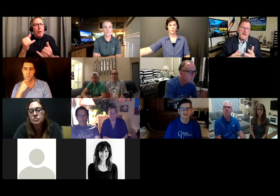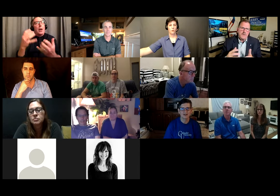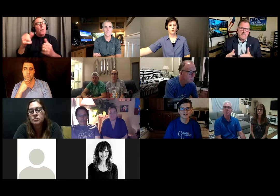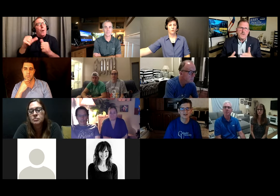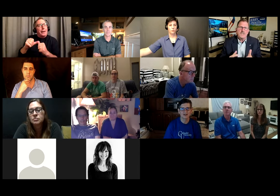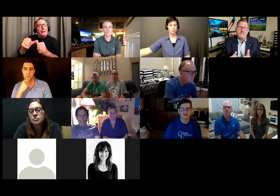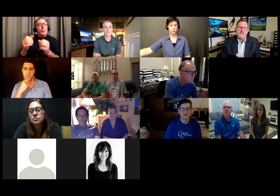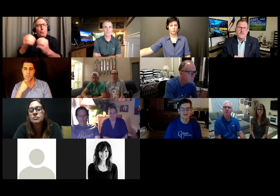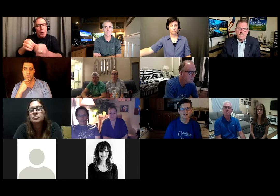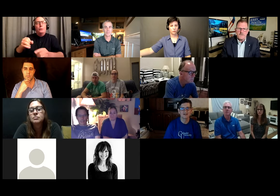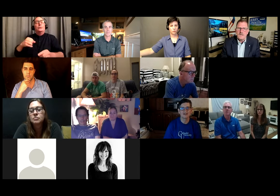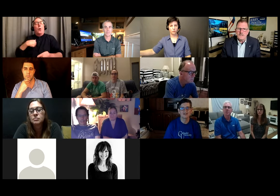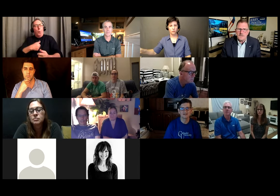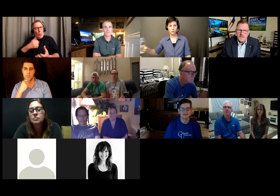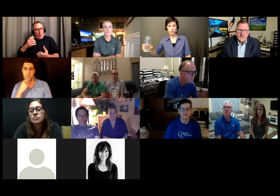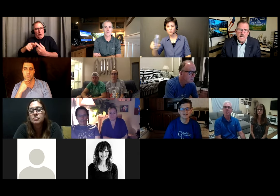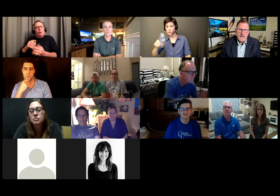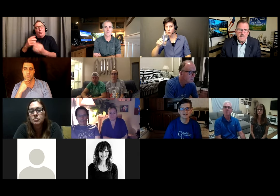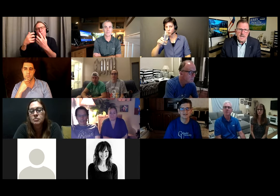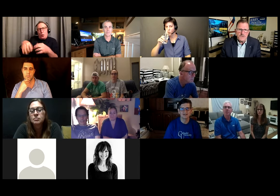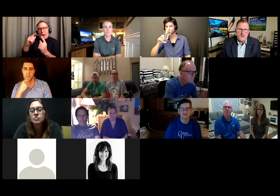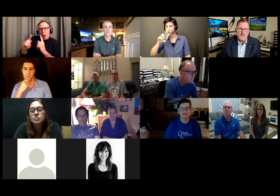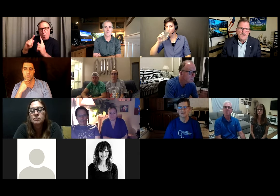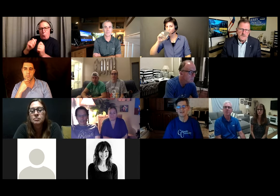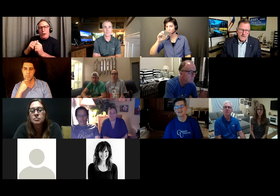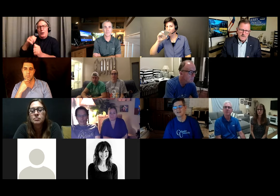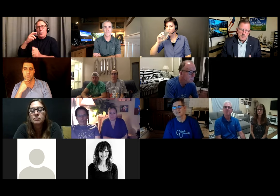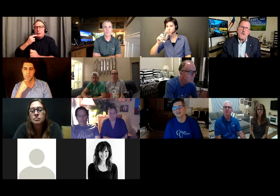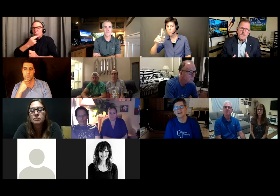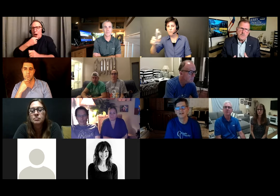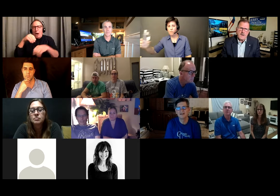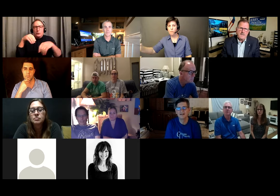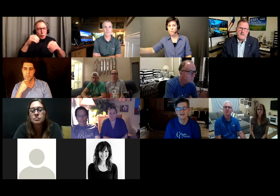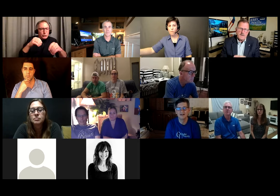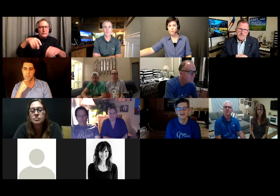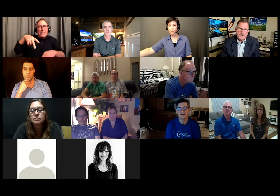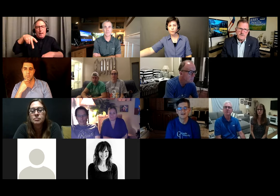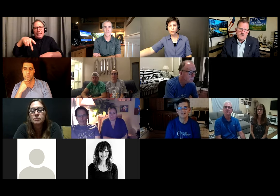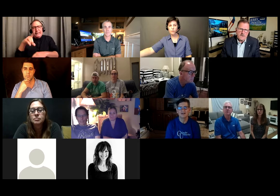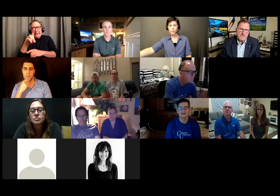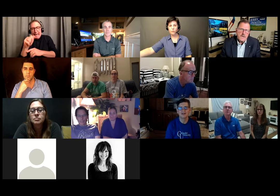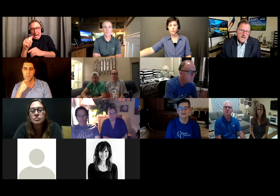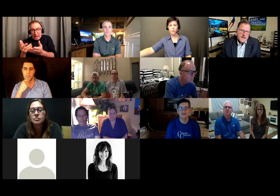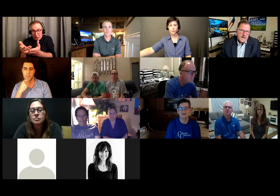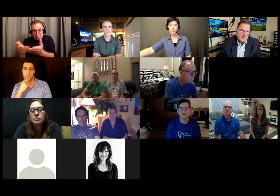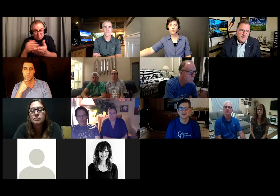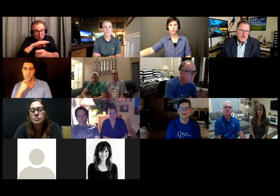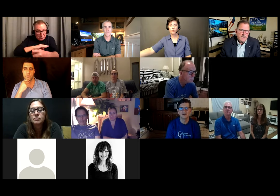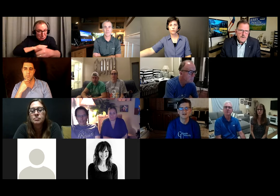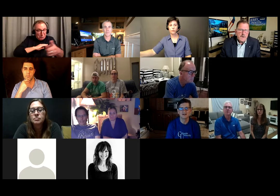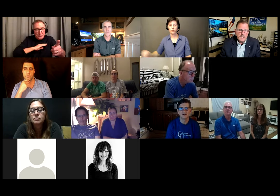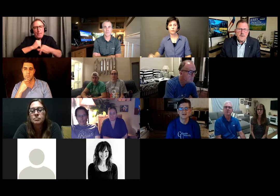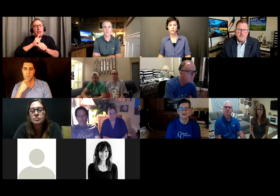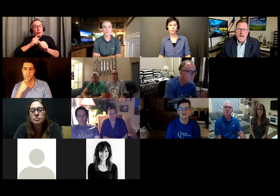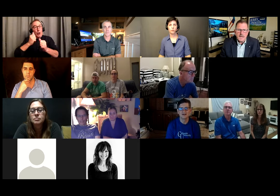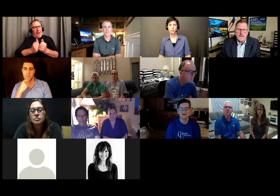working it out with the merchants and the restaurants and the PDA and making sure the program is working so that everybody is served. But